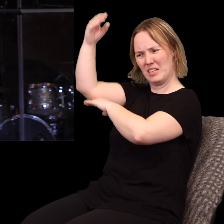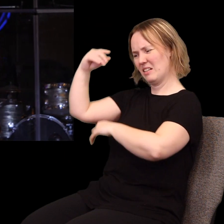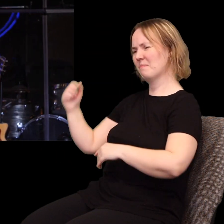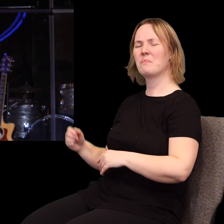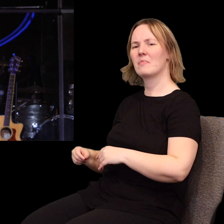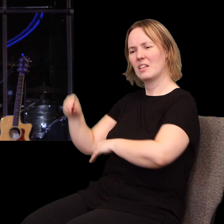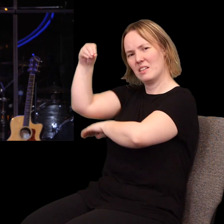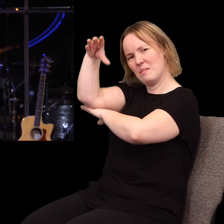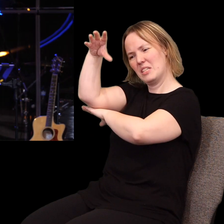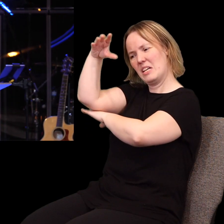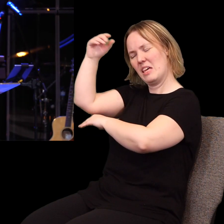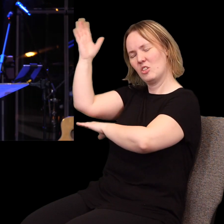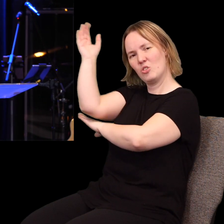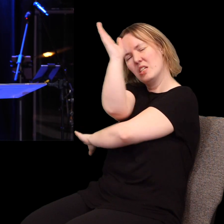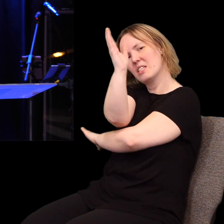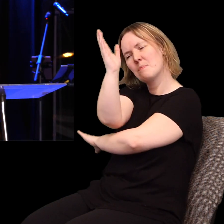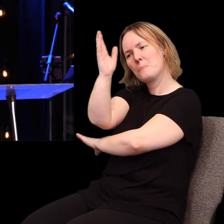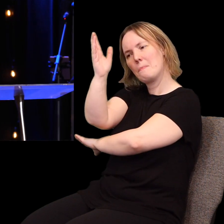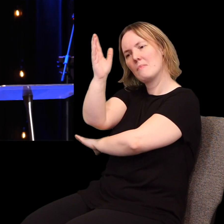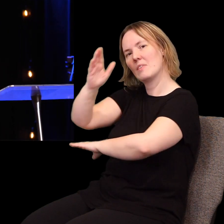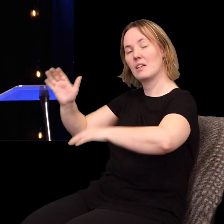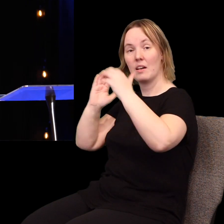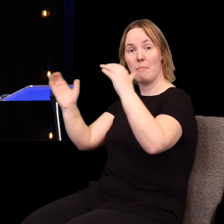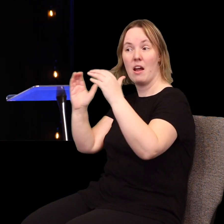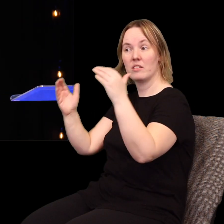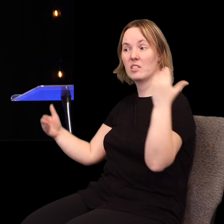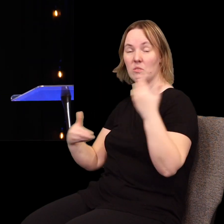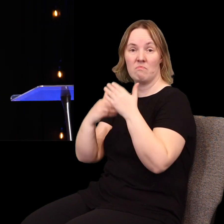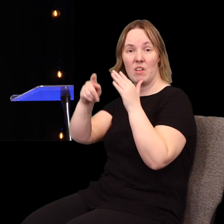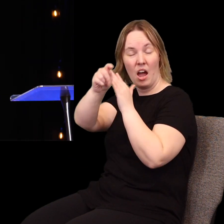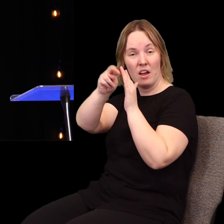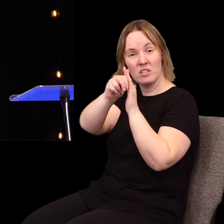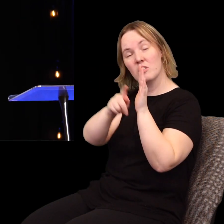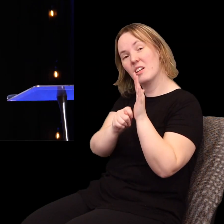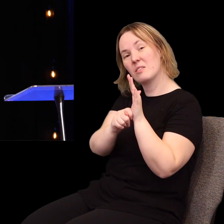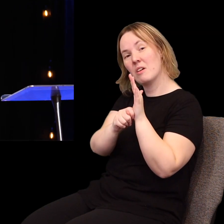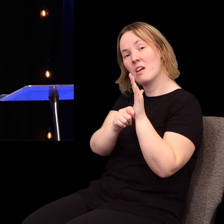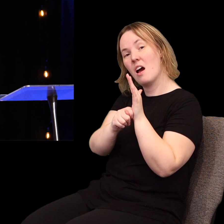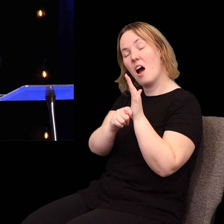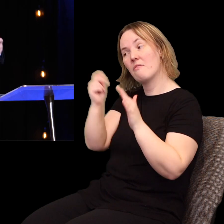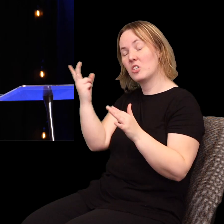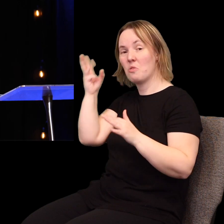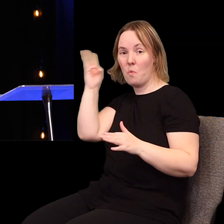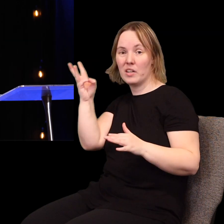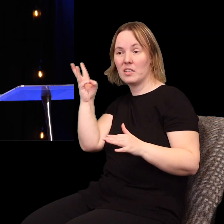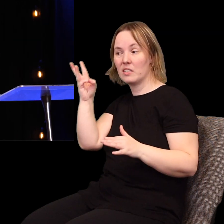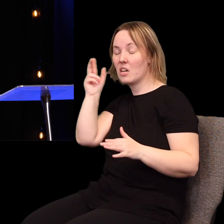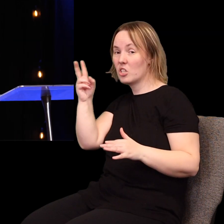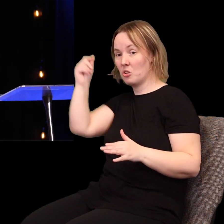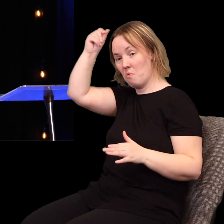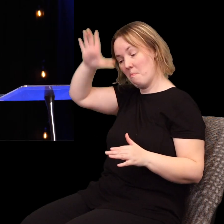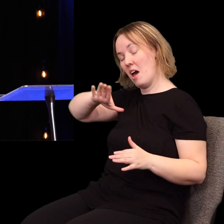actually coincide perfectly with the vision we read in the New Testament that John has of two witnesses, two men of